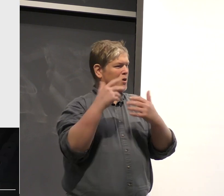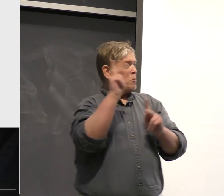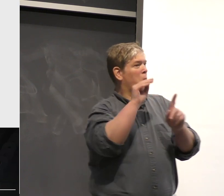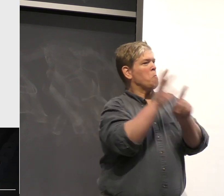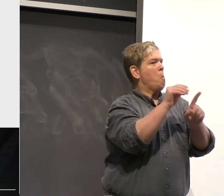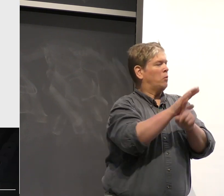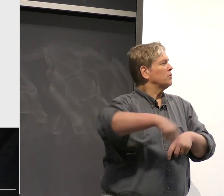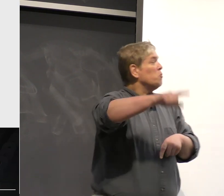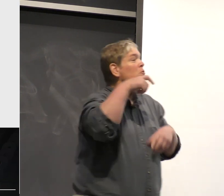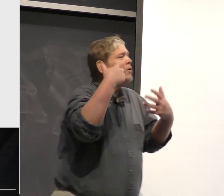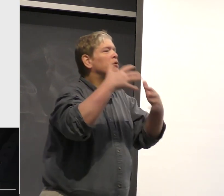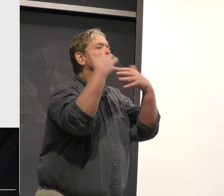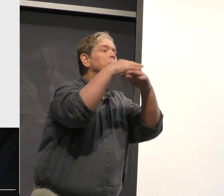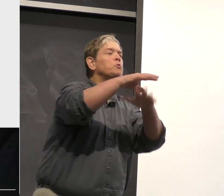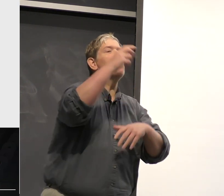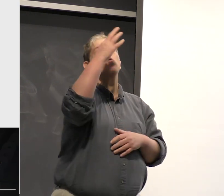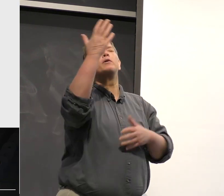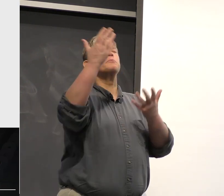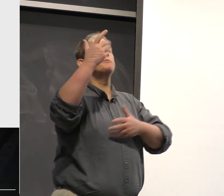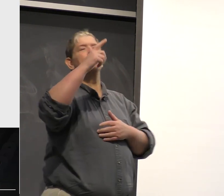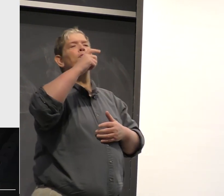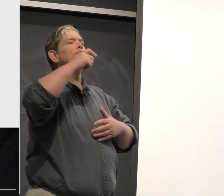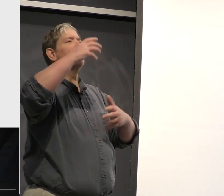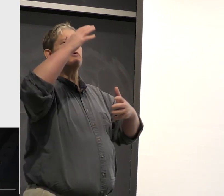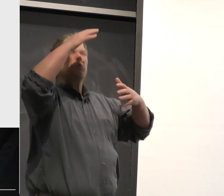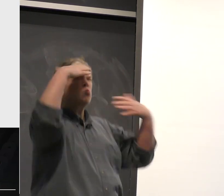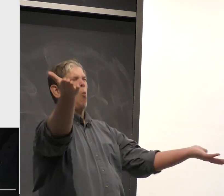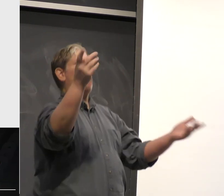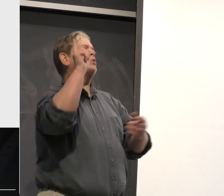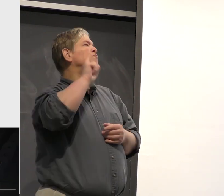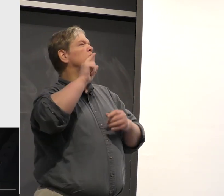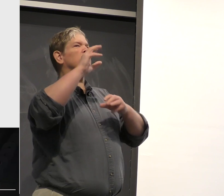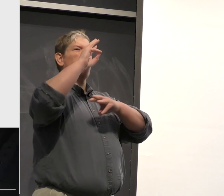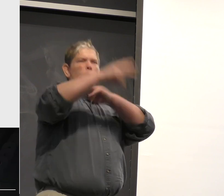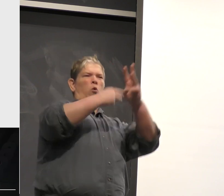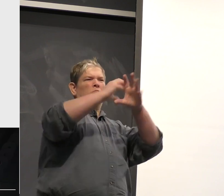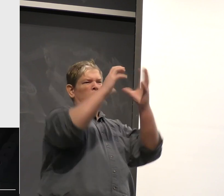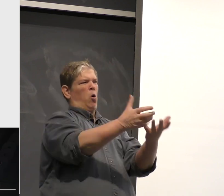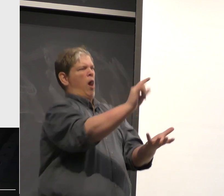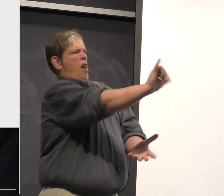And so welcoming people and exposing them, those that have been mainstream, those who just don't know what it's like to be in the deaf